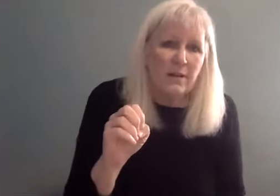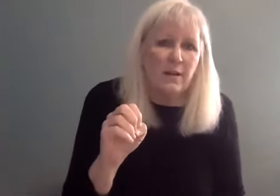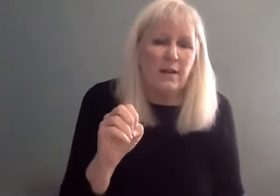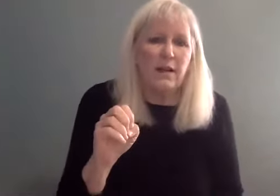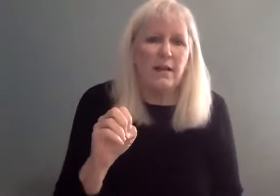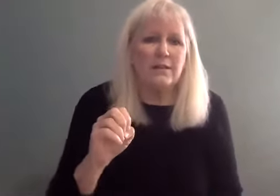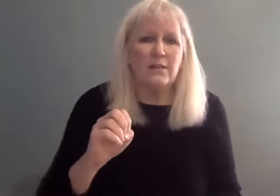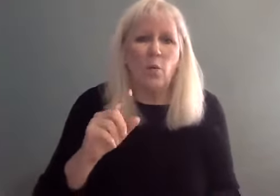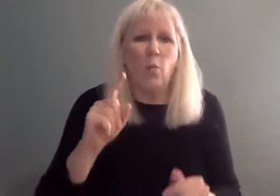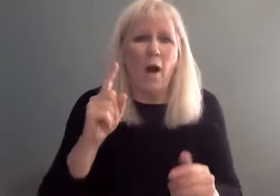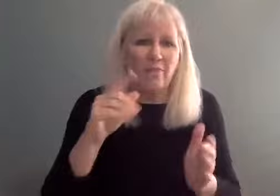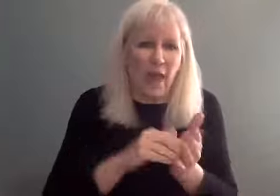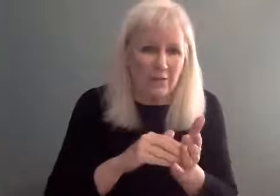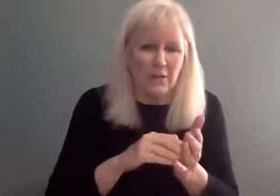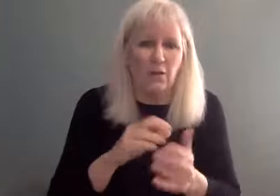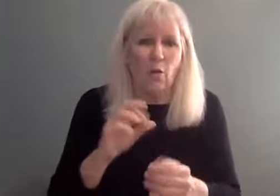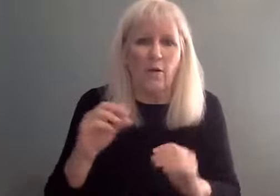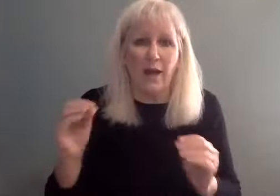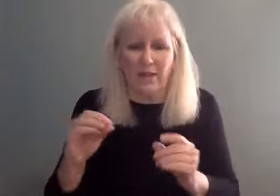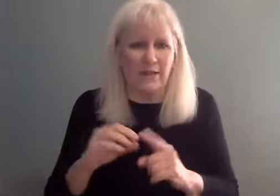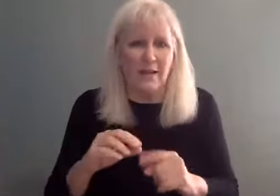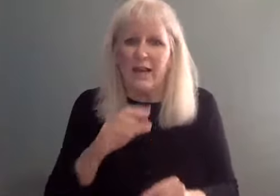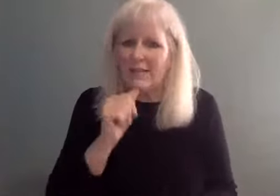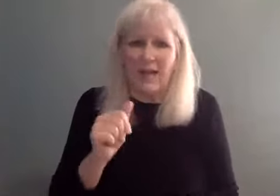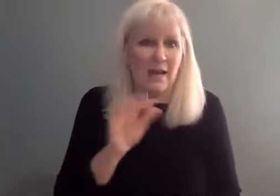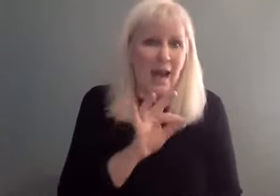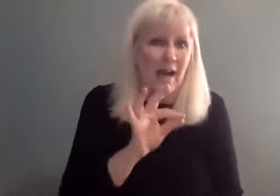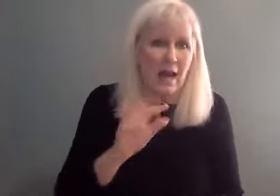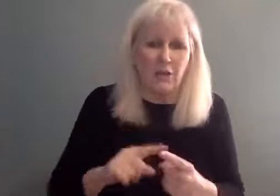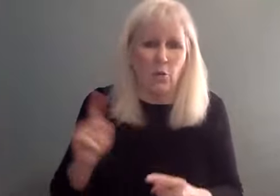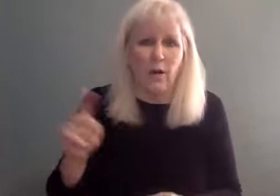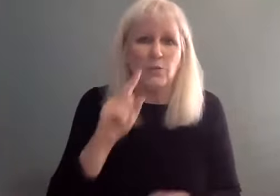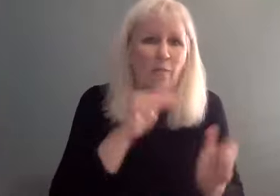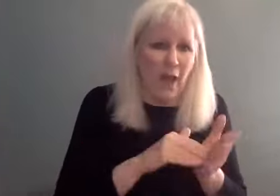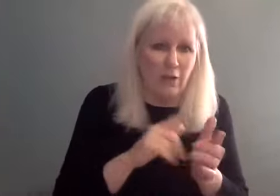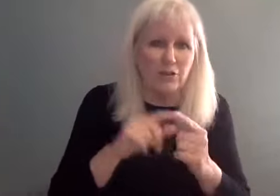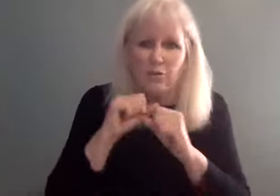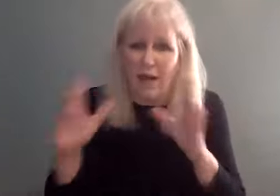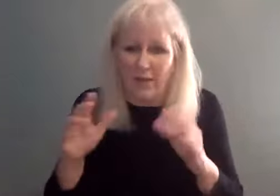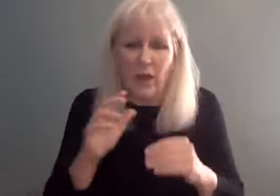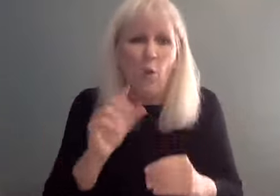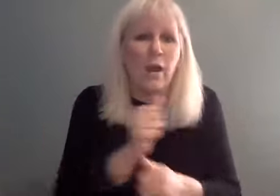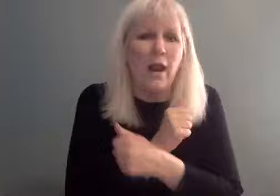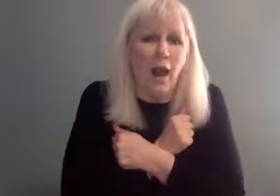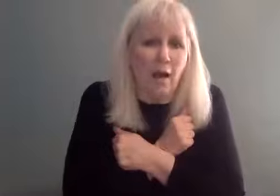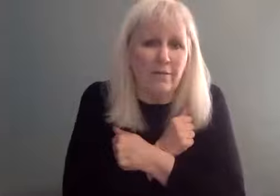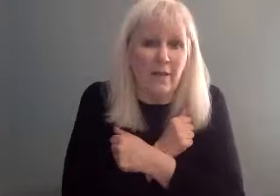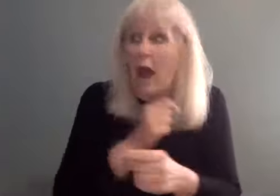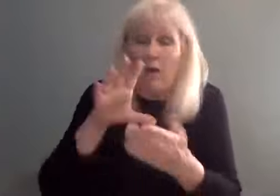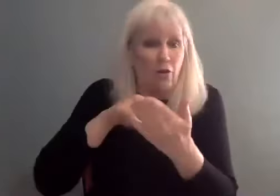70, 30, 1,000, 999 to 1. It's 1,000 to nothing. We do it for fun and for free. Thank God I got that from him. It's in